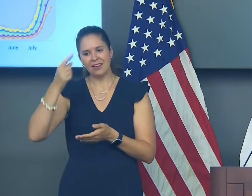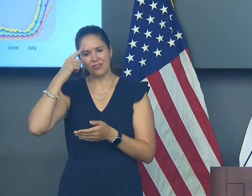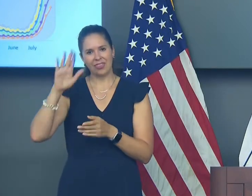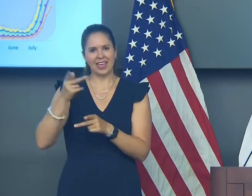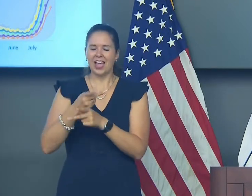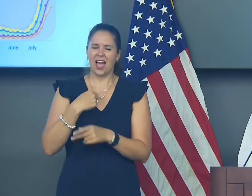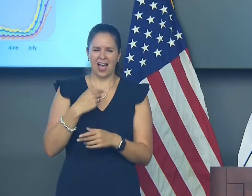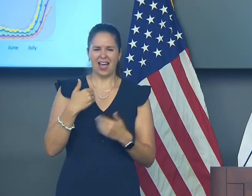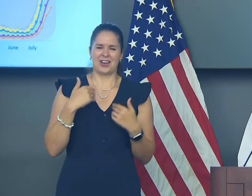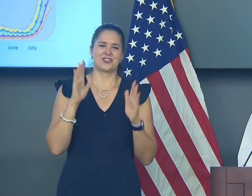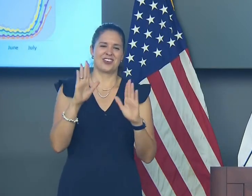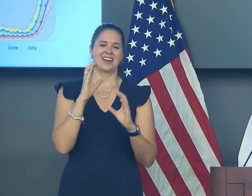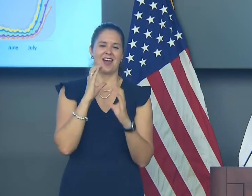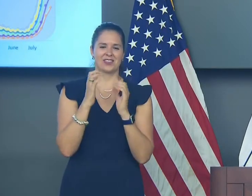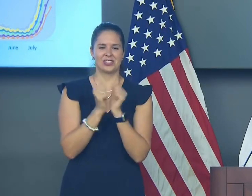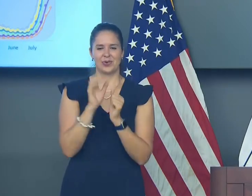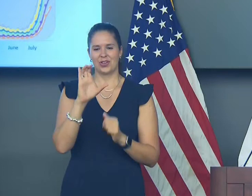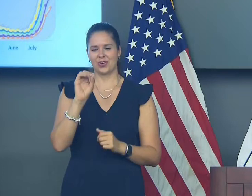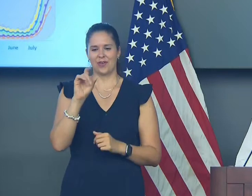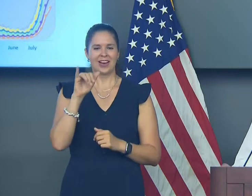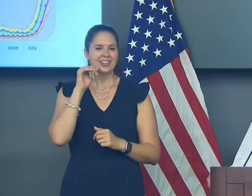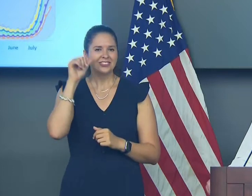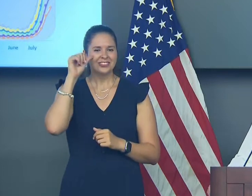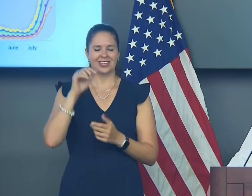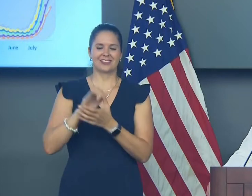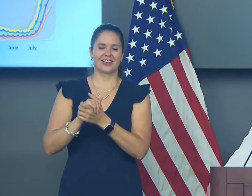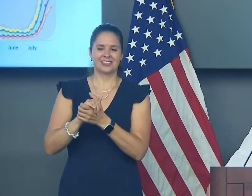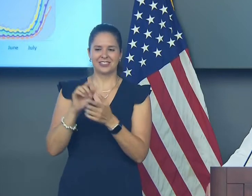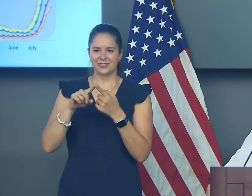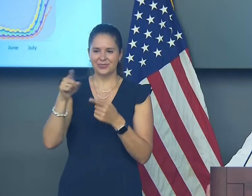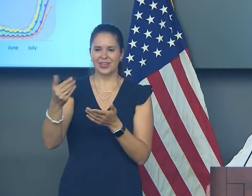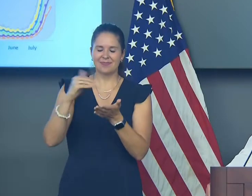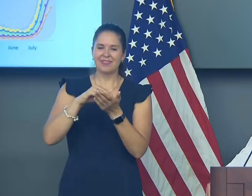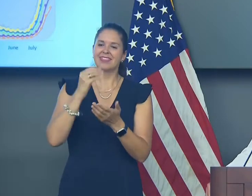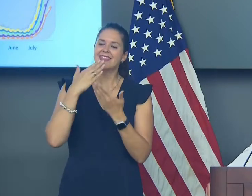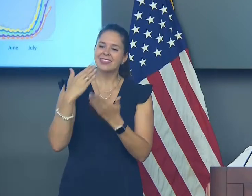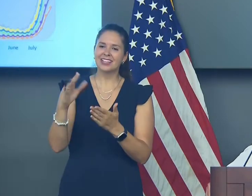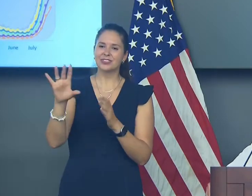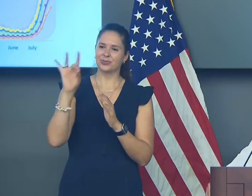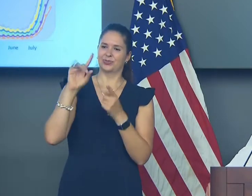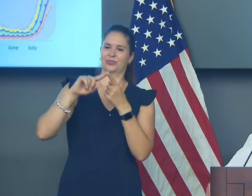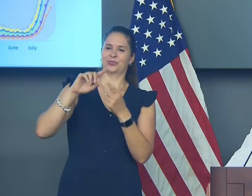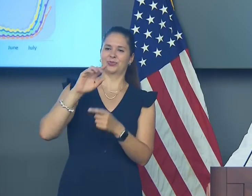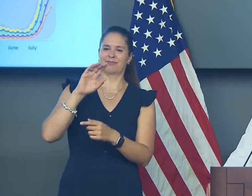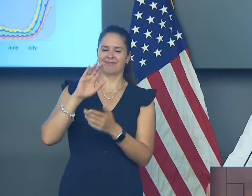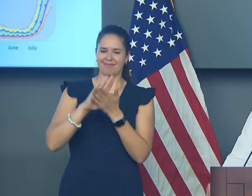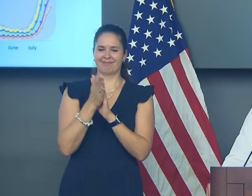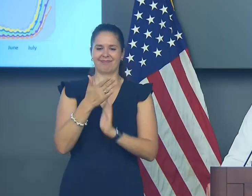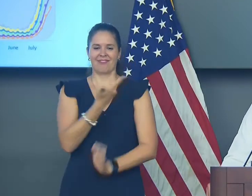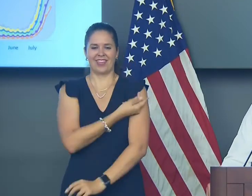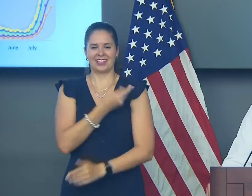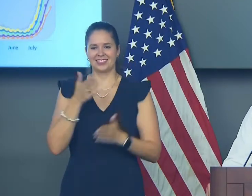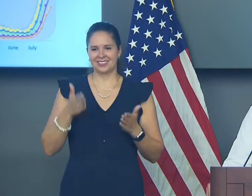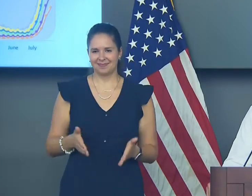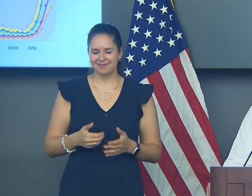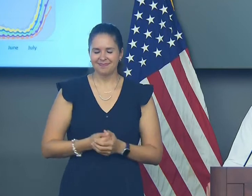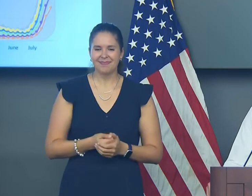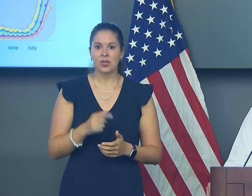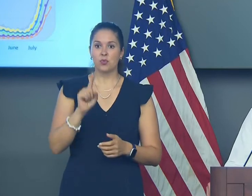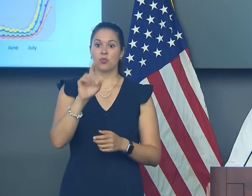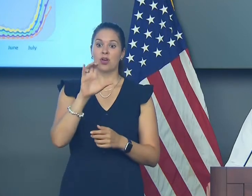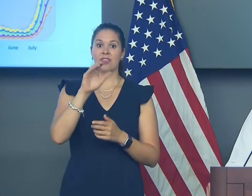I had a great conversation with Cody yesterday, and congratulations to you again, and thanks for choosing to be vaccinated. And